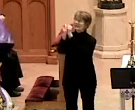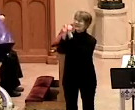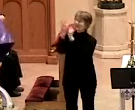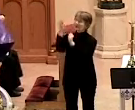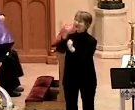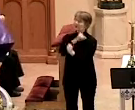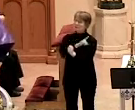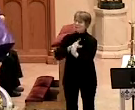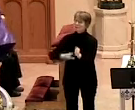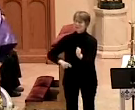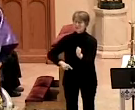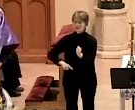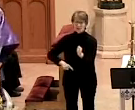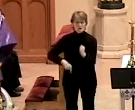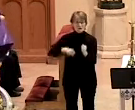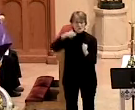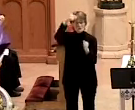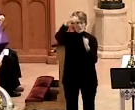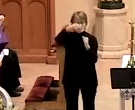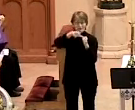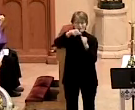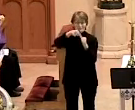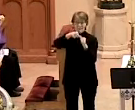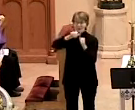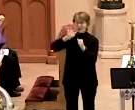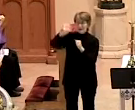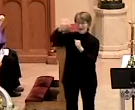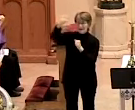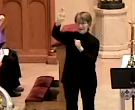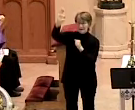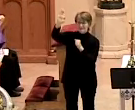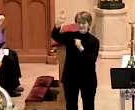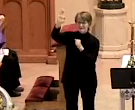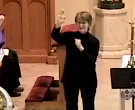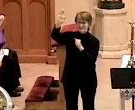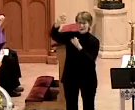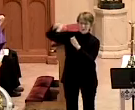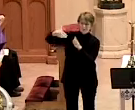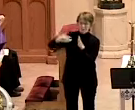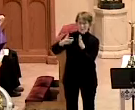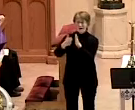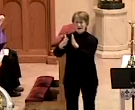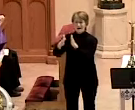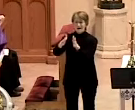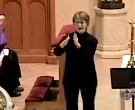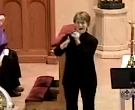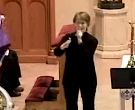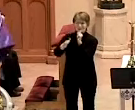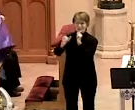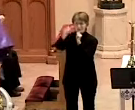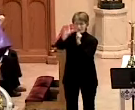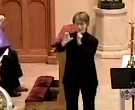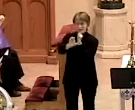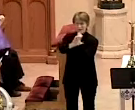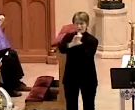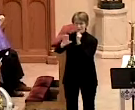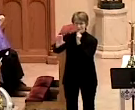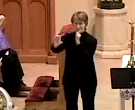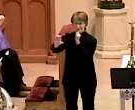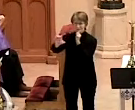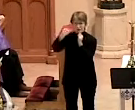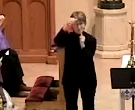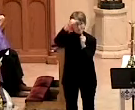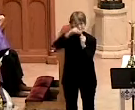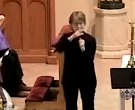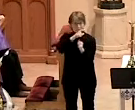to remember his walk to the cross. Remember, the word Lent means an